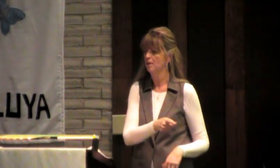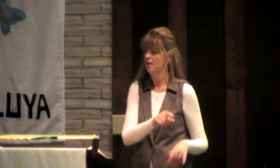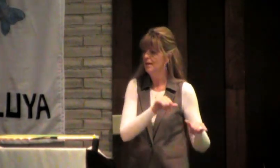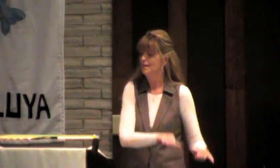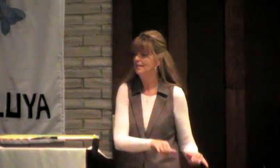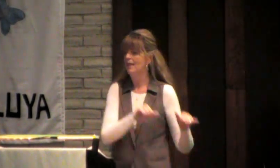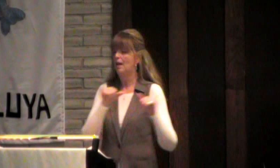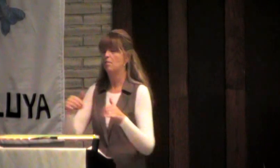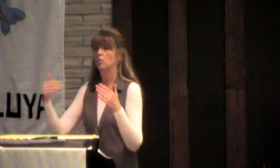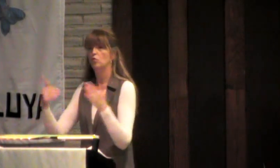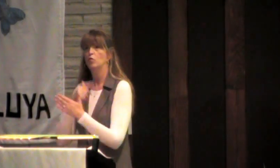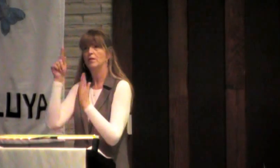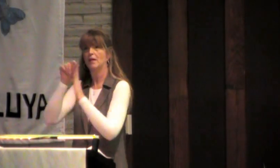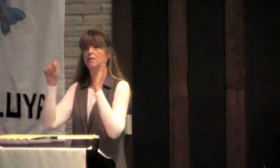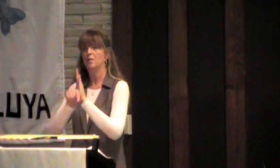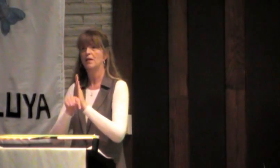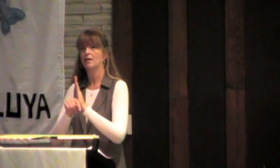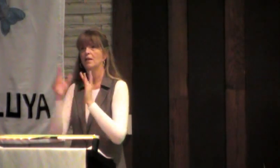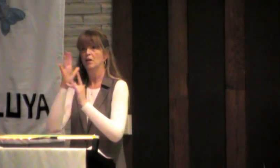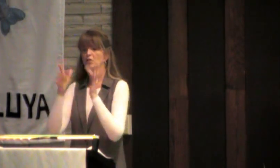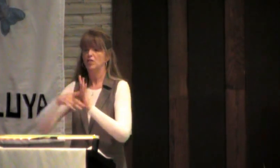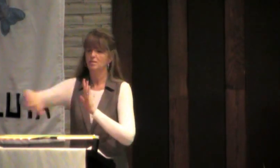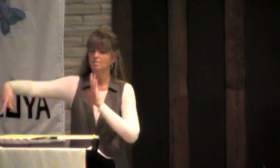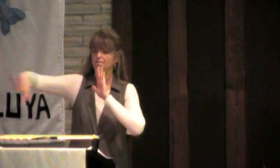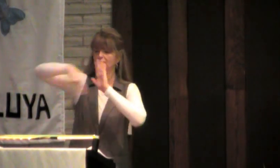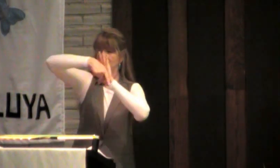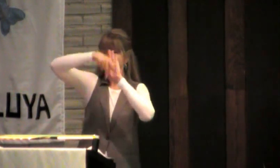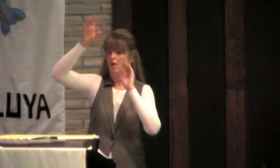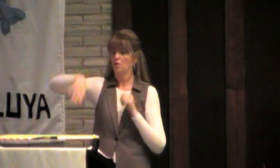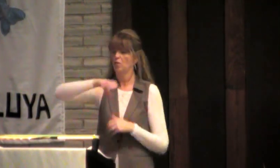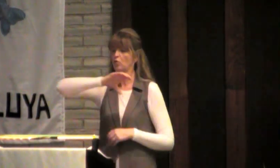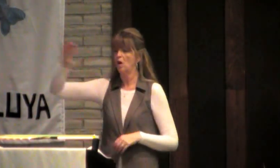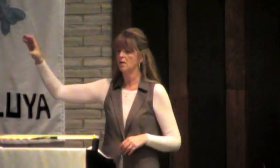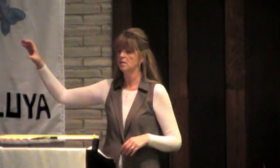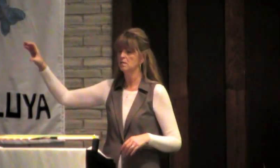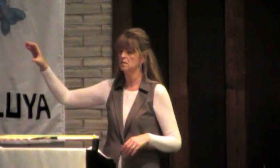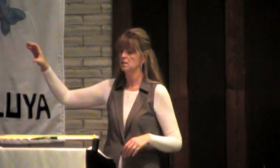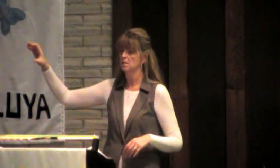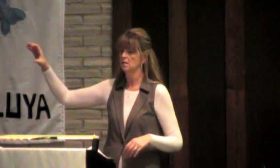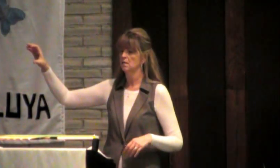care of them. And it's the same in the New Testament. Jesus is nailed to the cross.